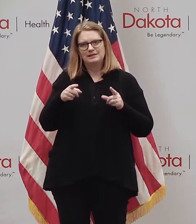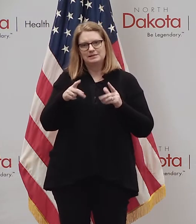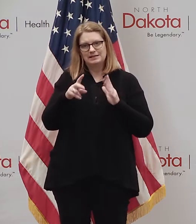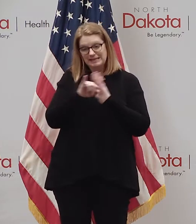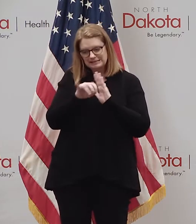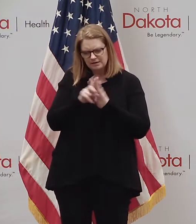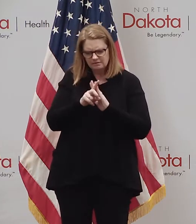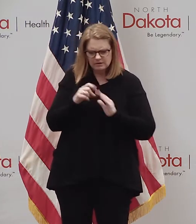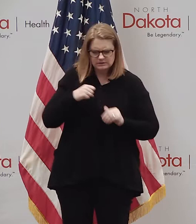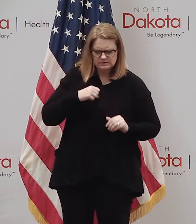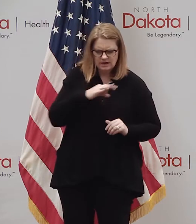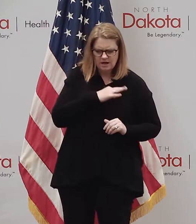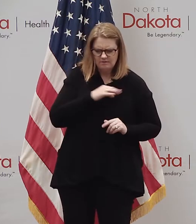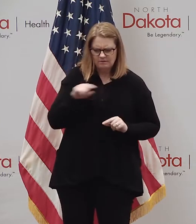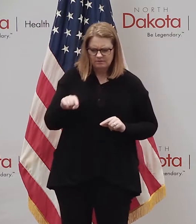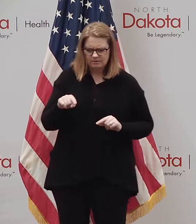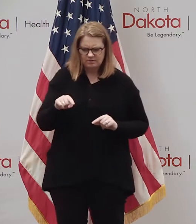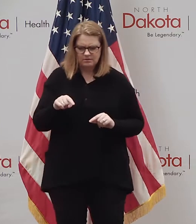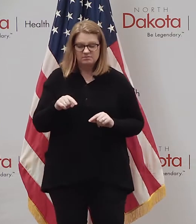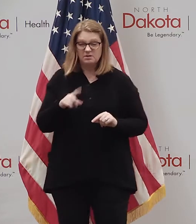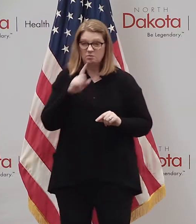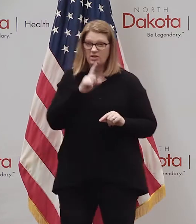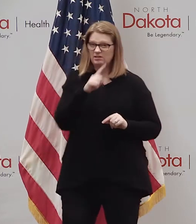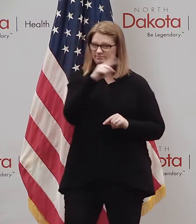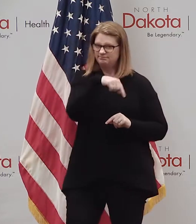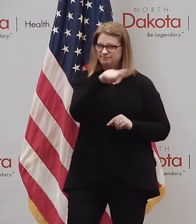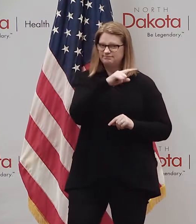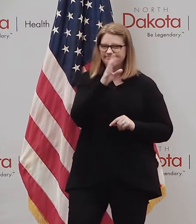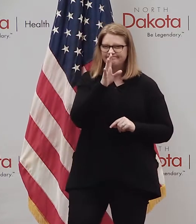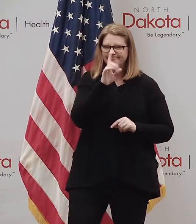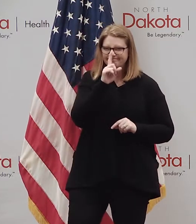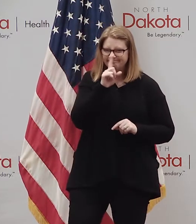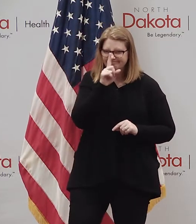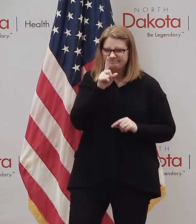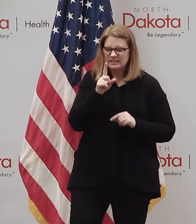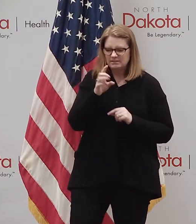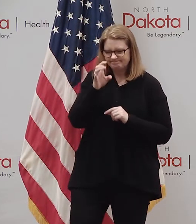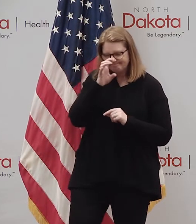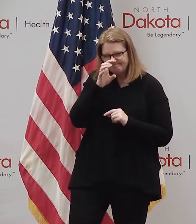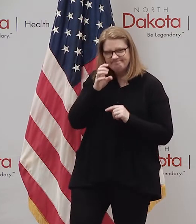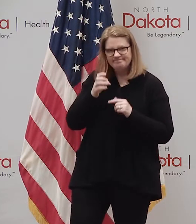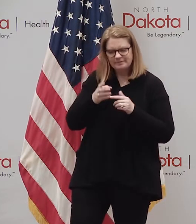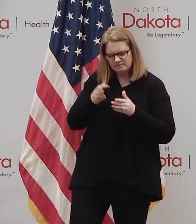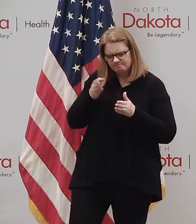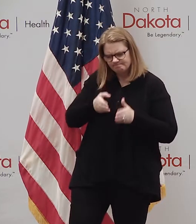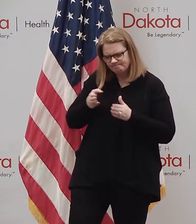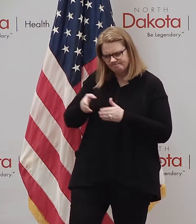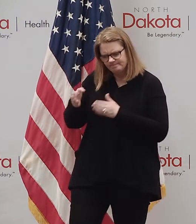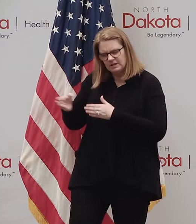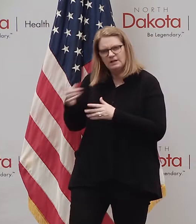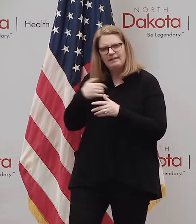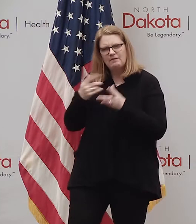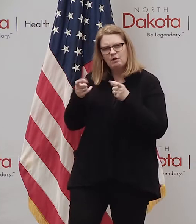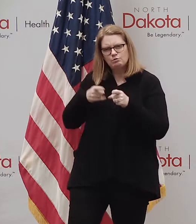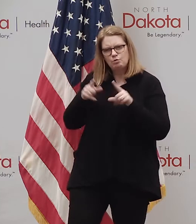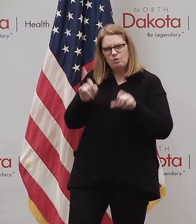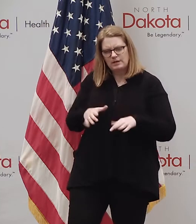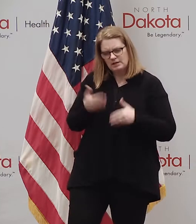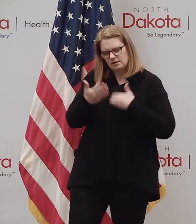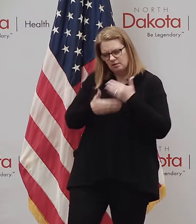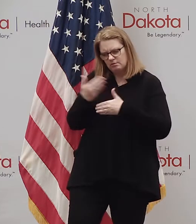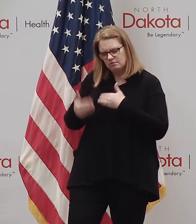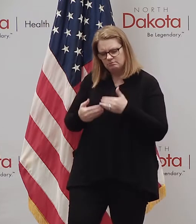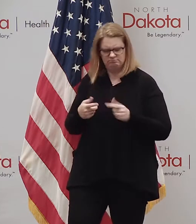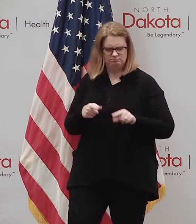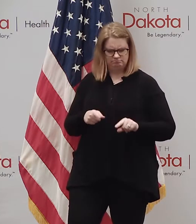the staff because of the good practices that they have in terms of having control tests that go through. And when they